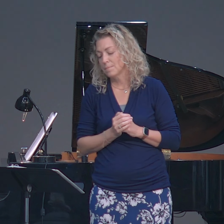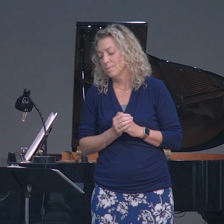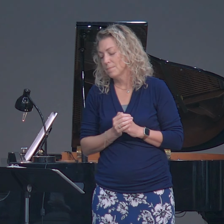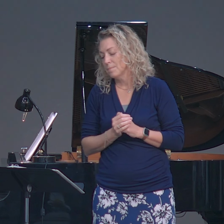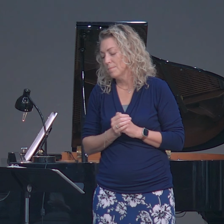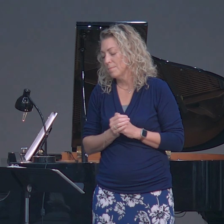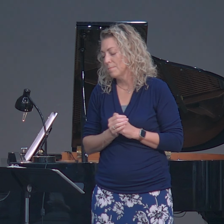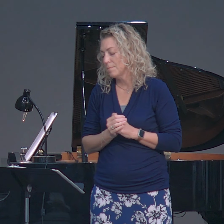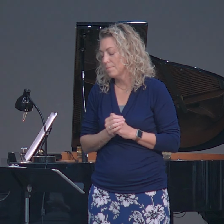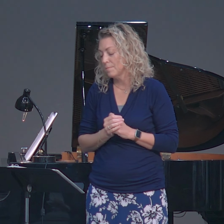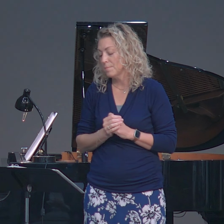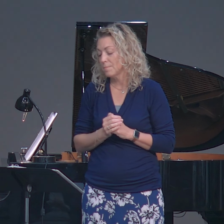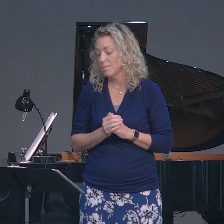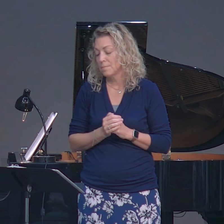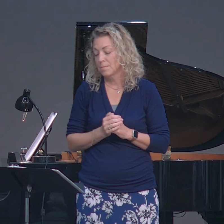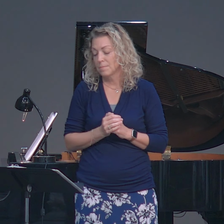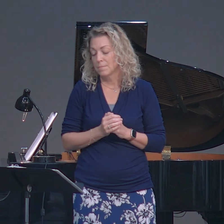mountain.